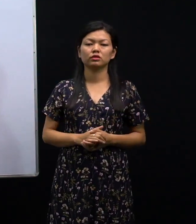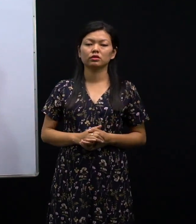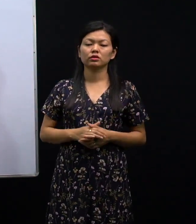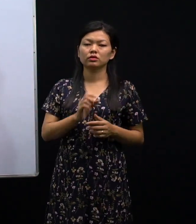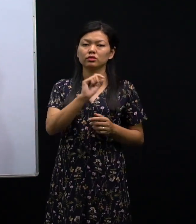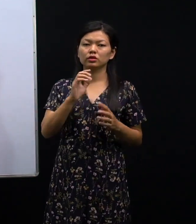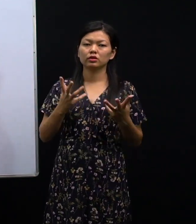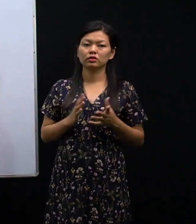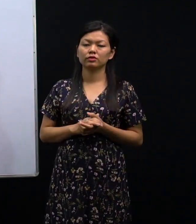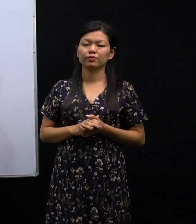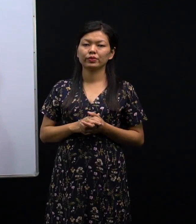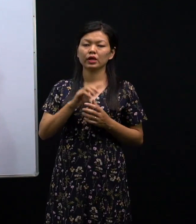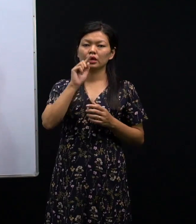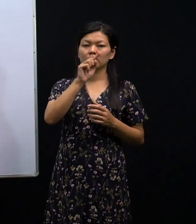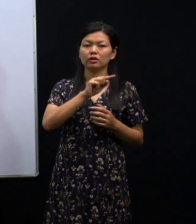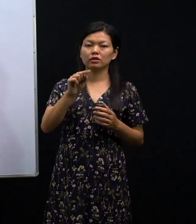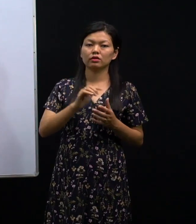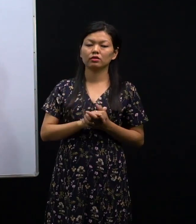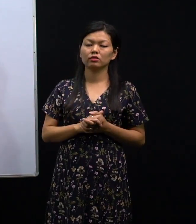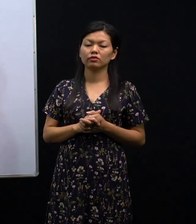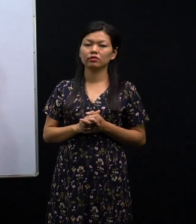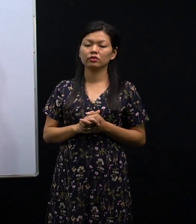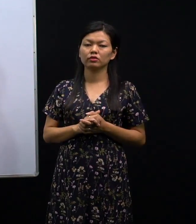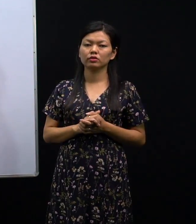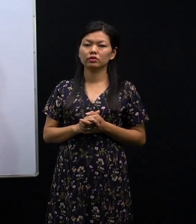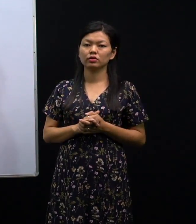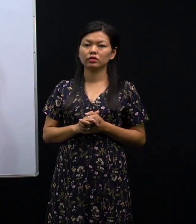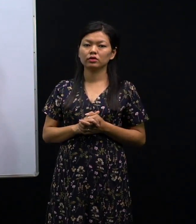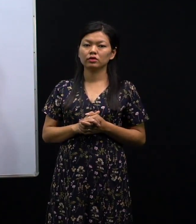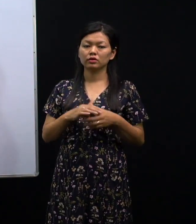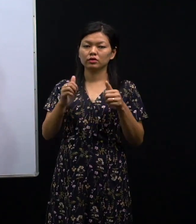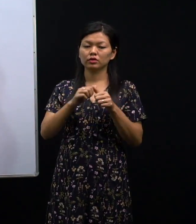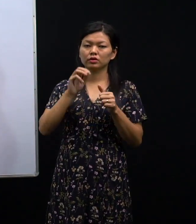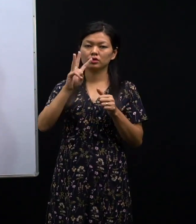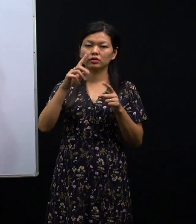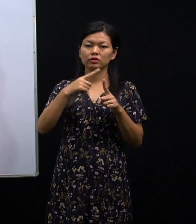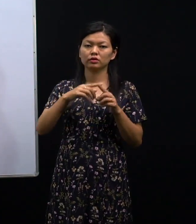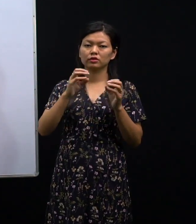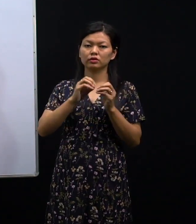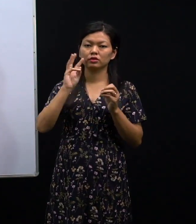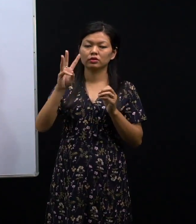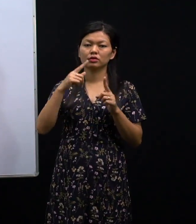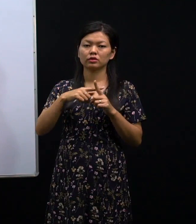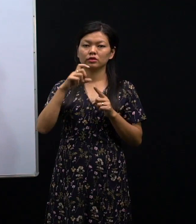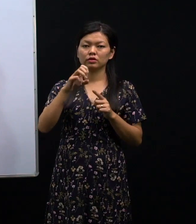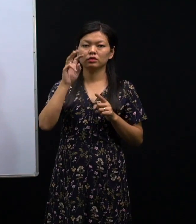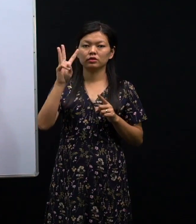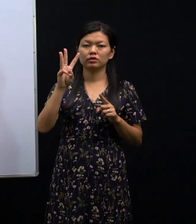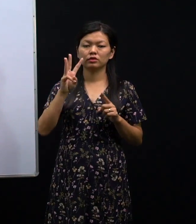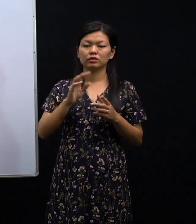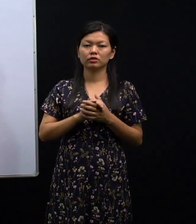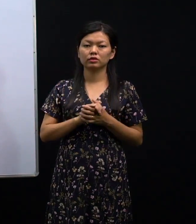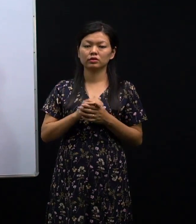write? Therefore, there is a condition. If this is 0, then we can write A cube plus B cube plus C